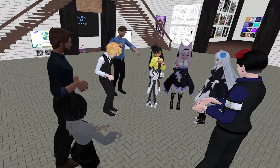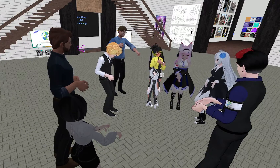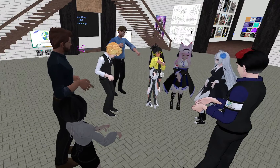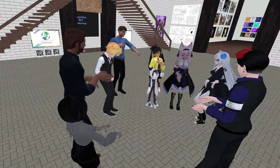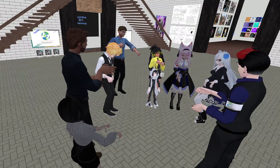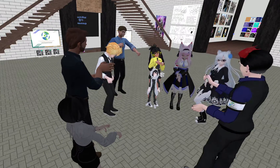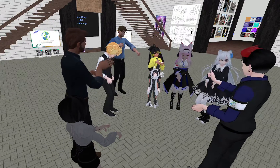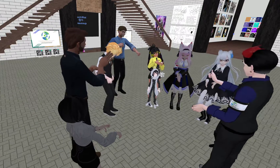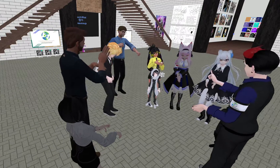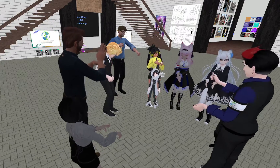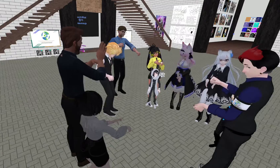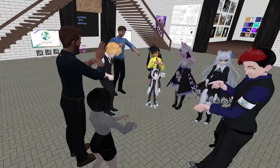Come again?